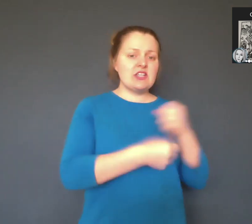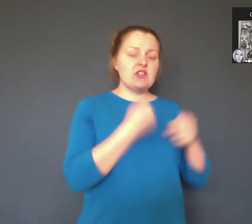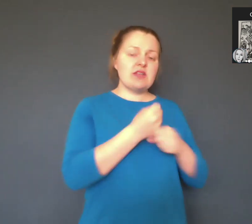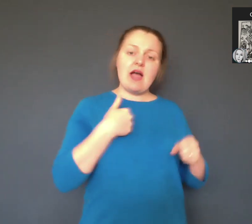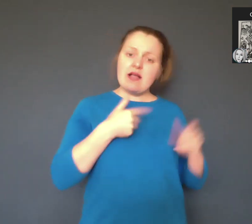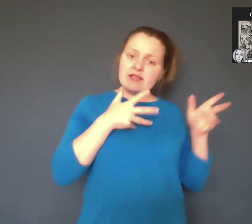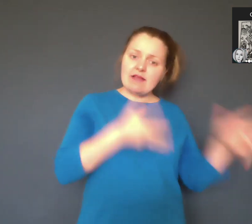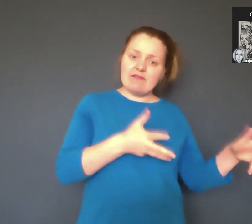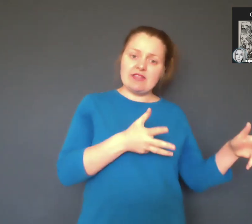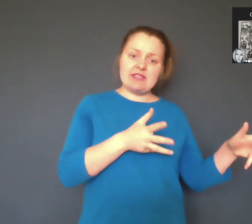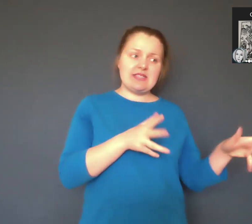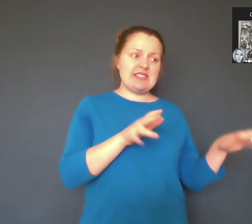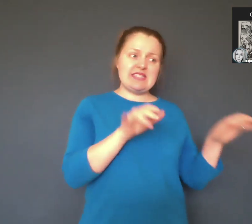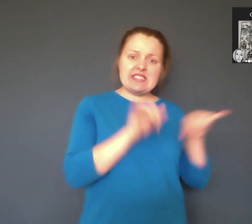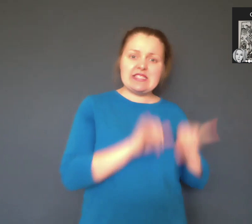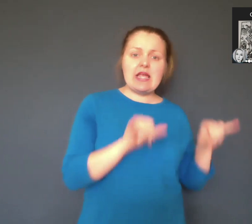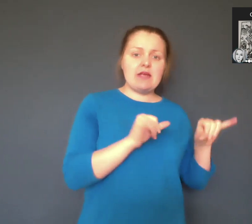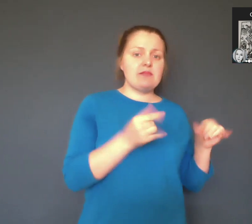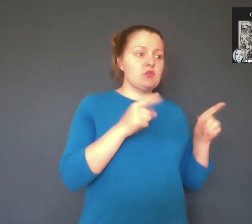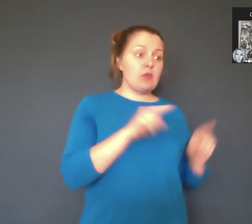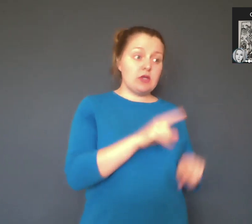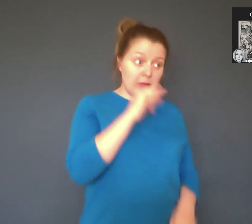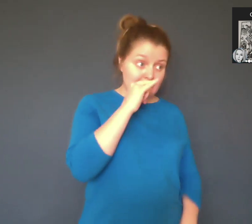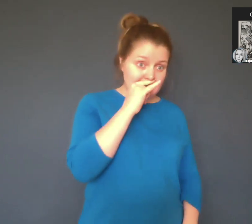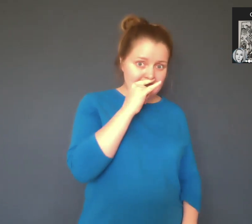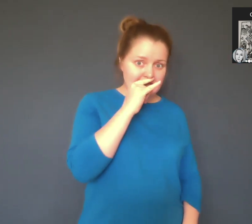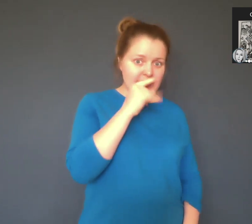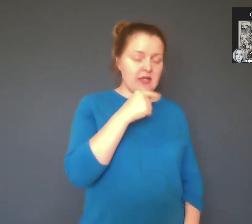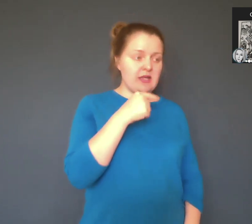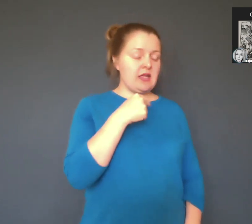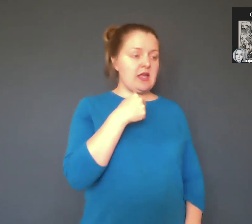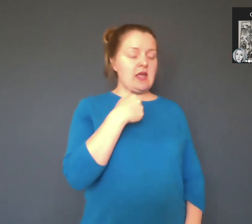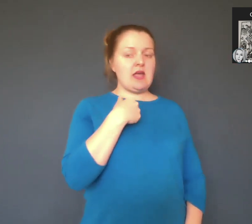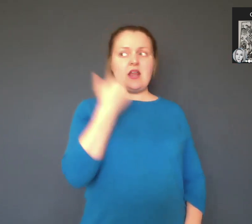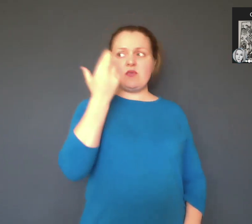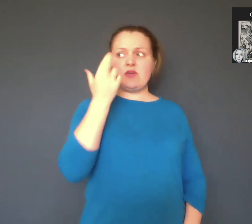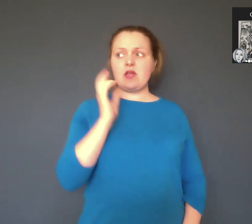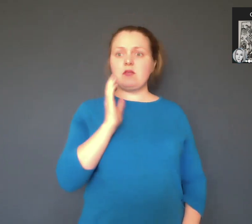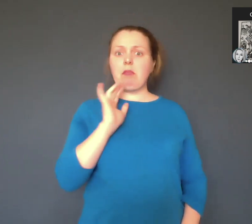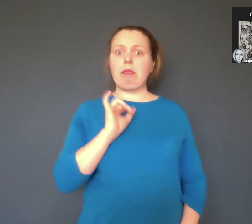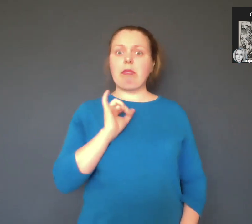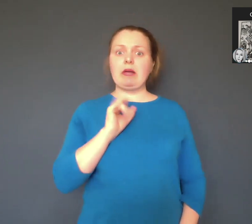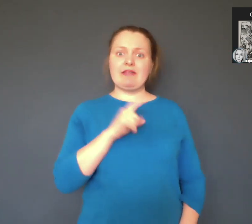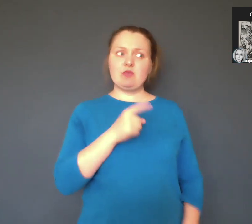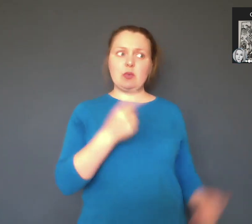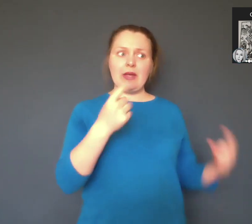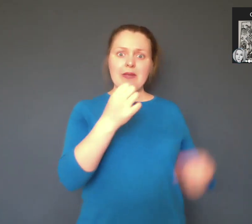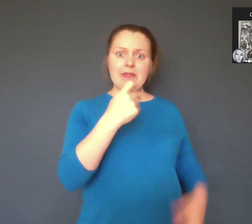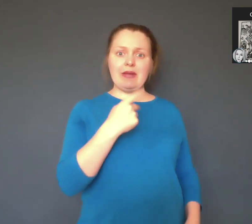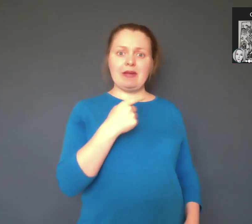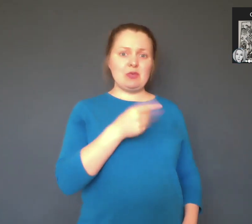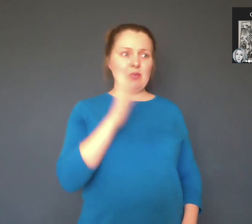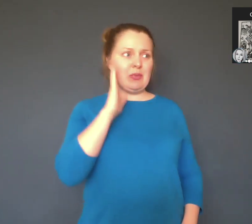and you wouldn't want it decorated with rocket ships and parrots. So we had the decorators in. It's completely different